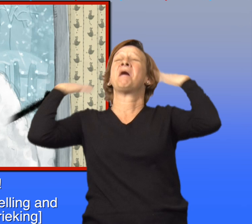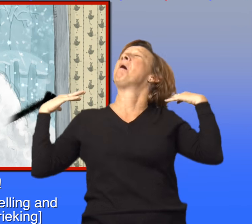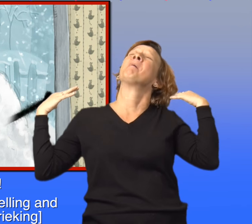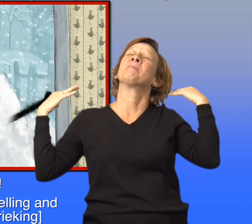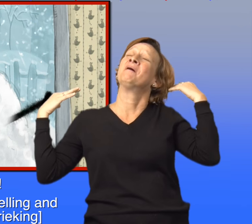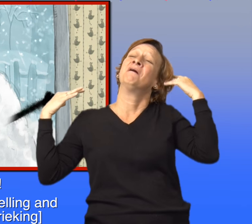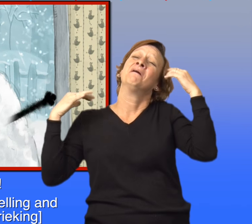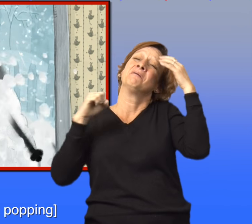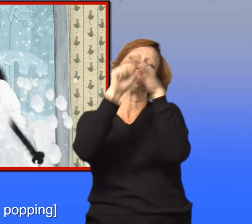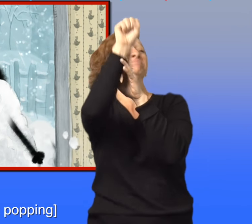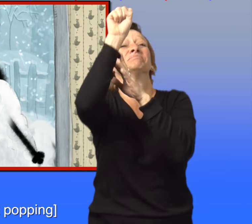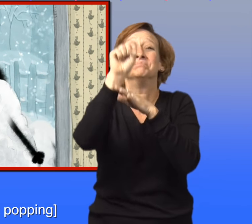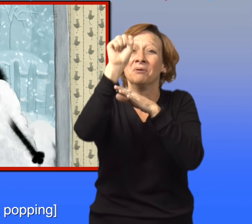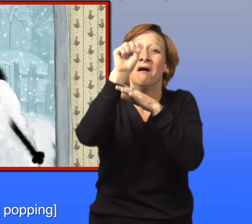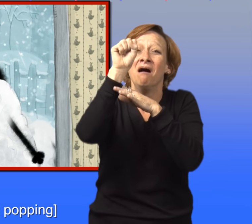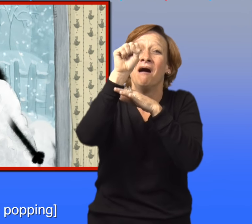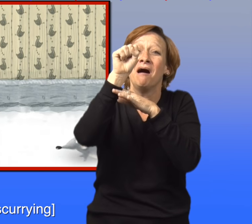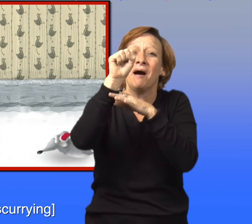Splat!